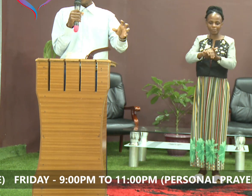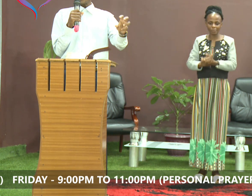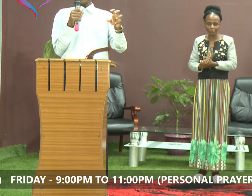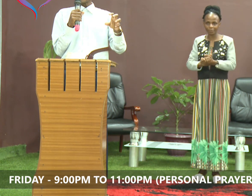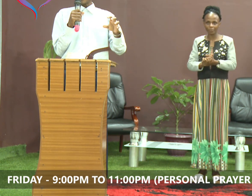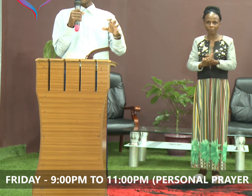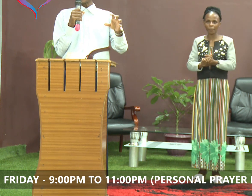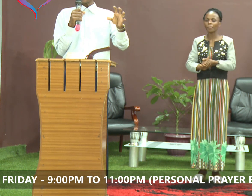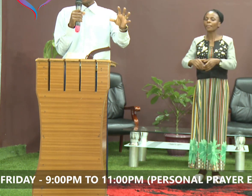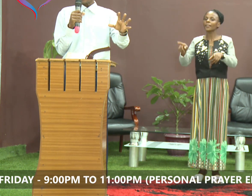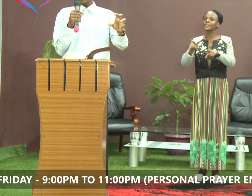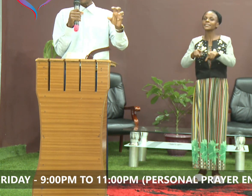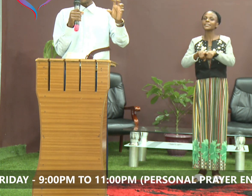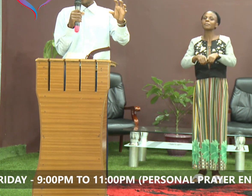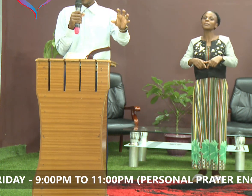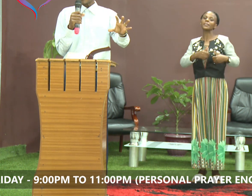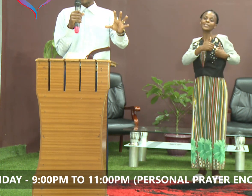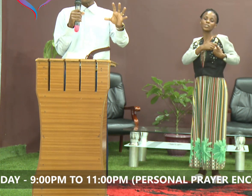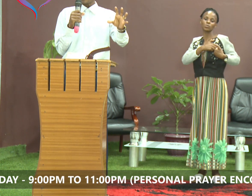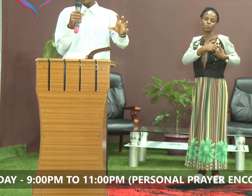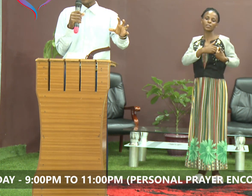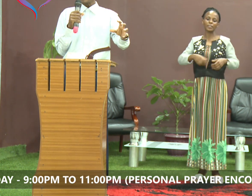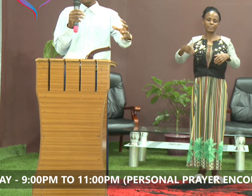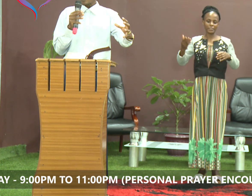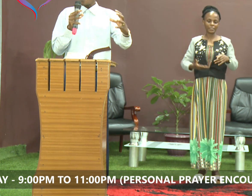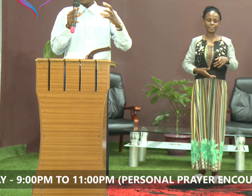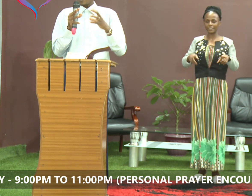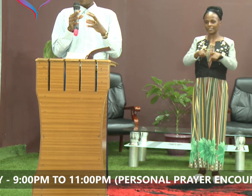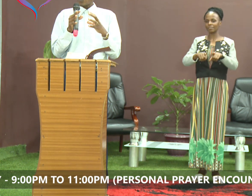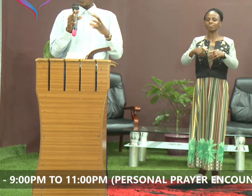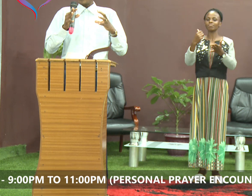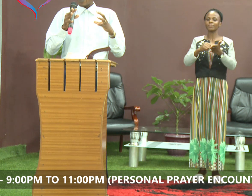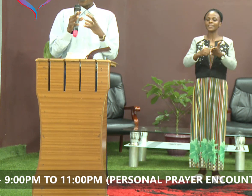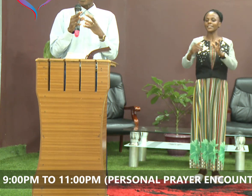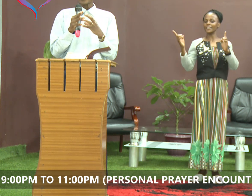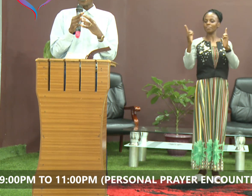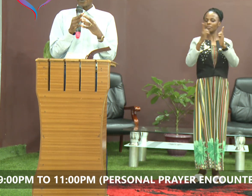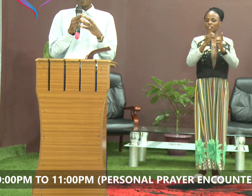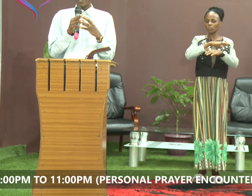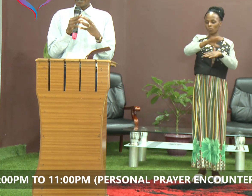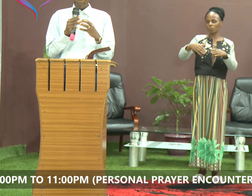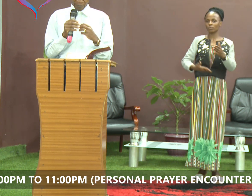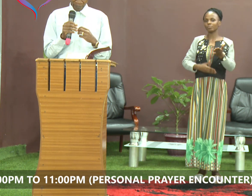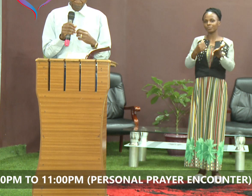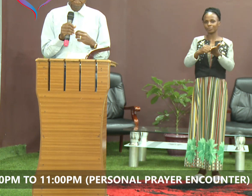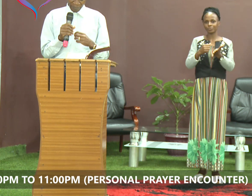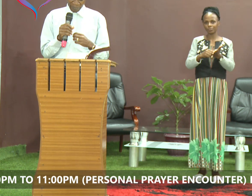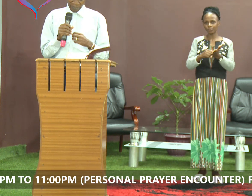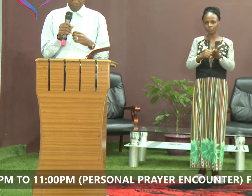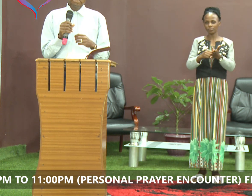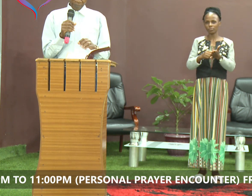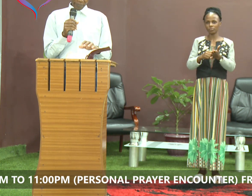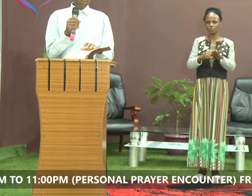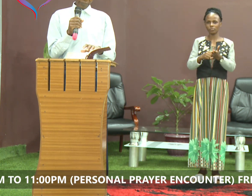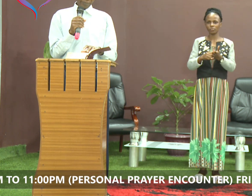partner, who also has a similar problem in her lust, in her problems. So we come together, but when each one of us has problems. Chinsonga lwa hoja kula